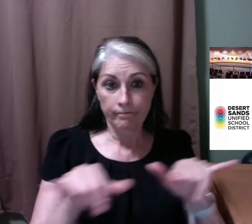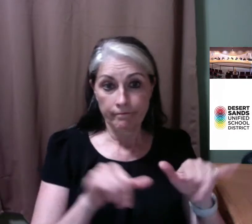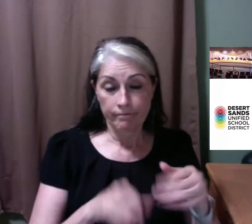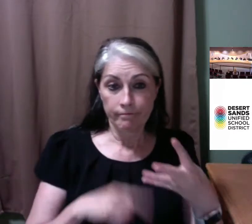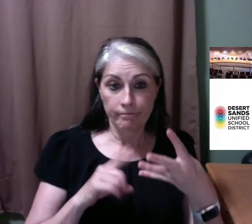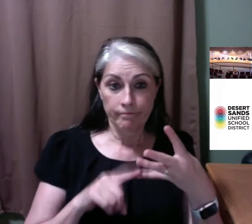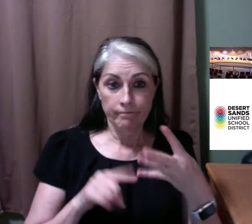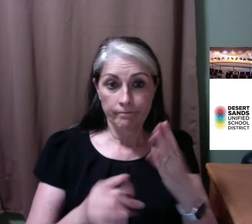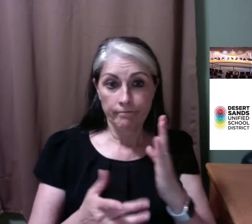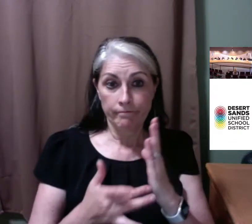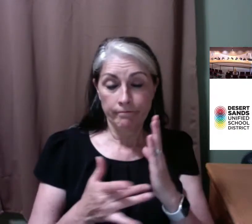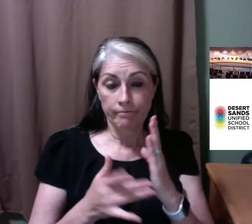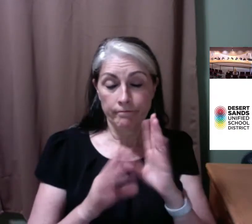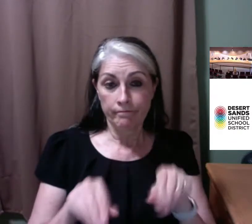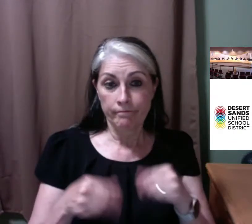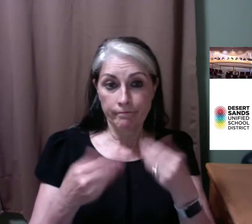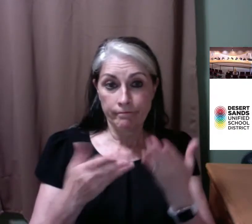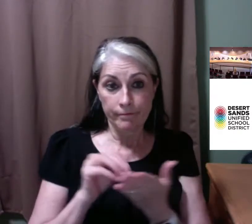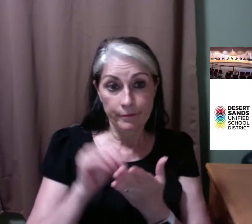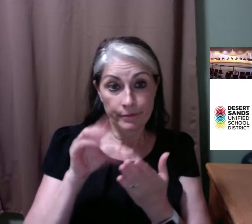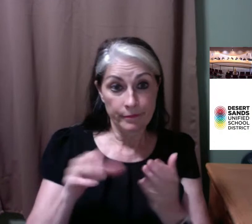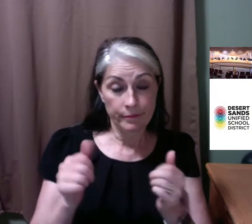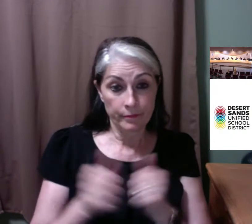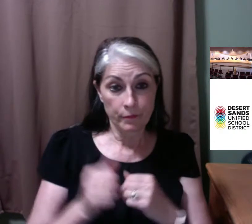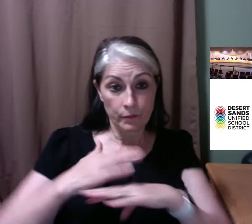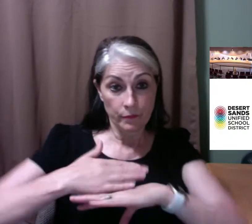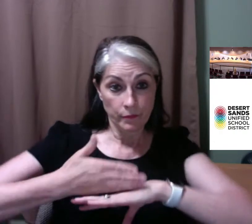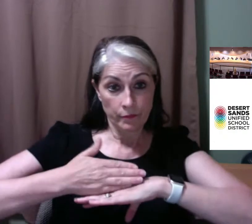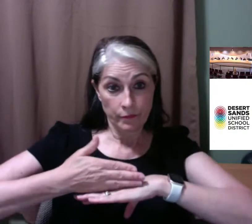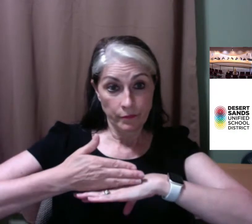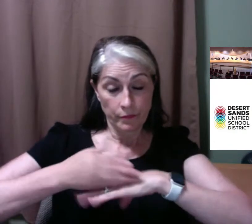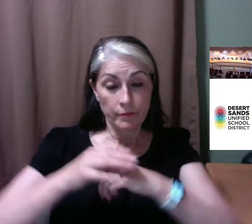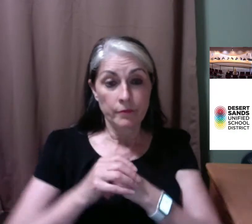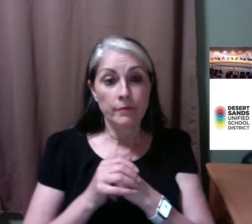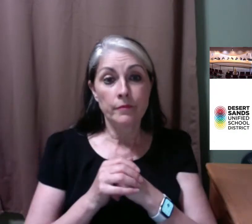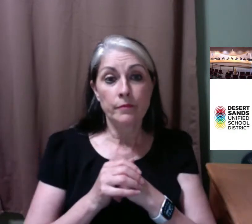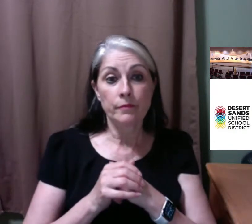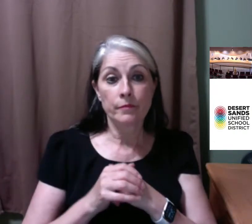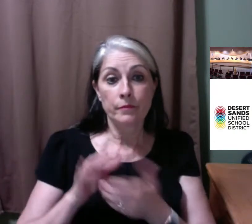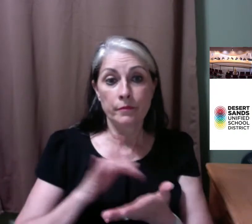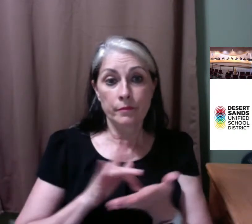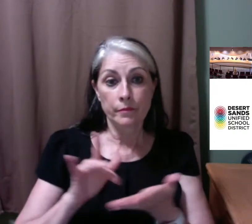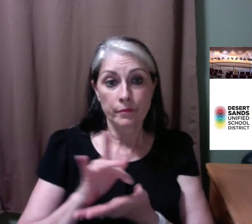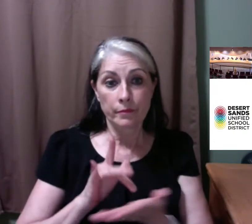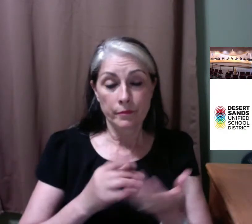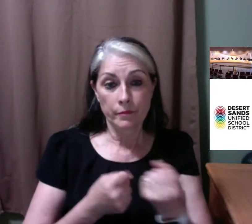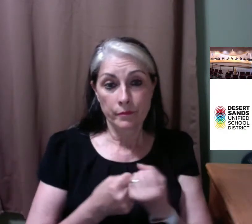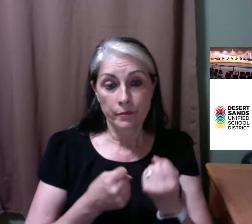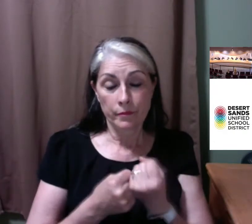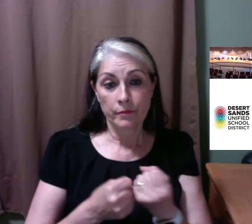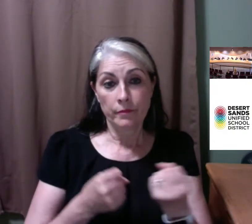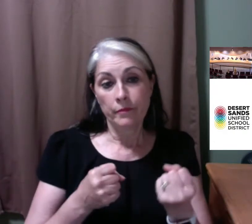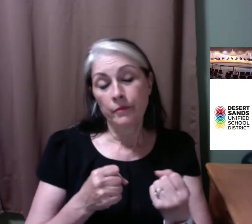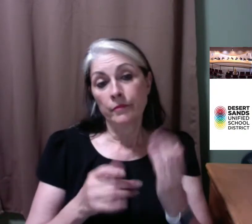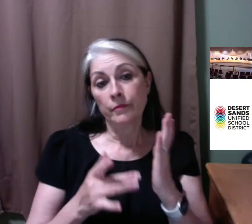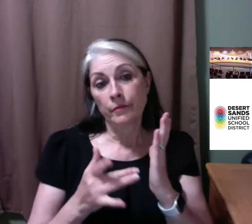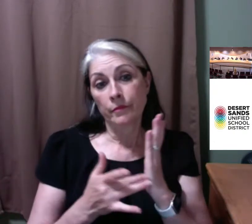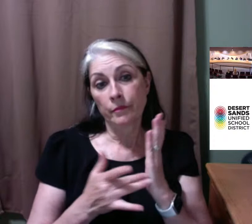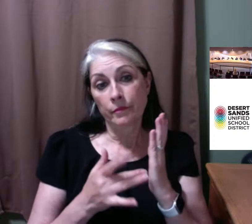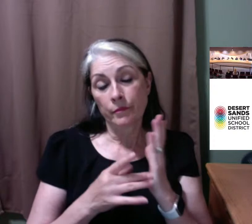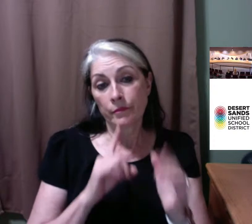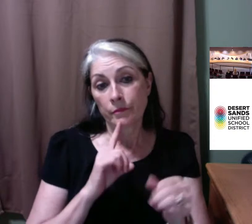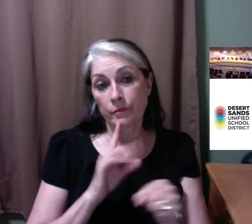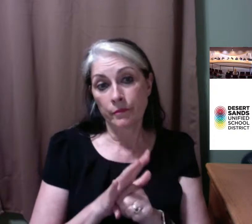technology includes providing students with Chromebooks and tablets and supporting instructional technology and